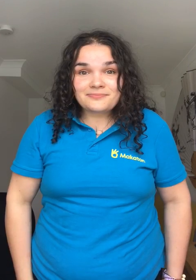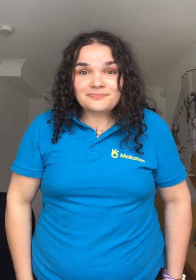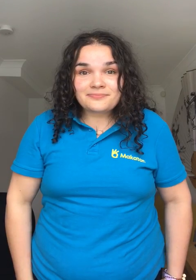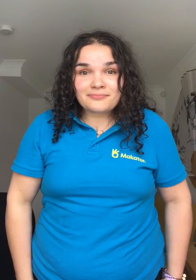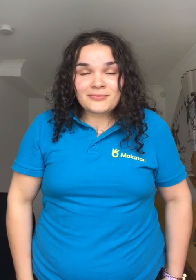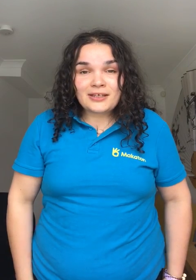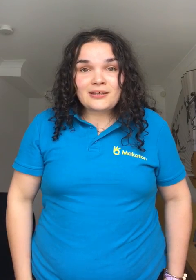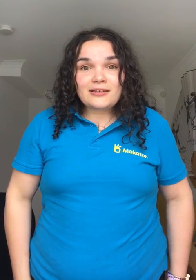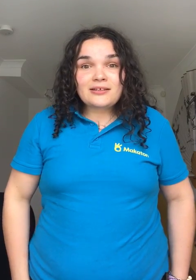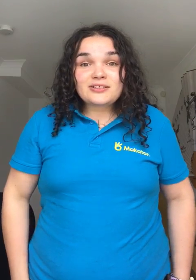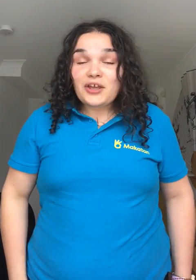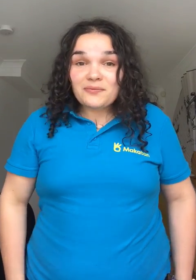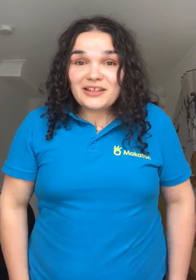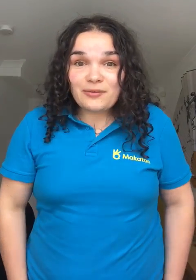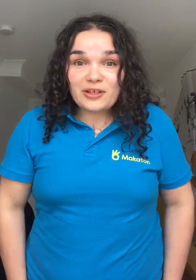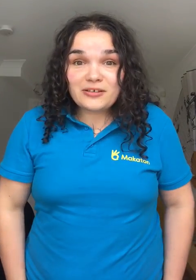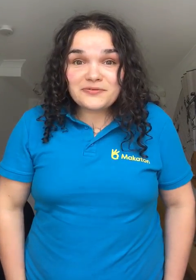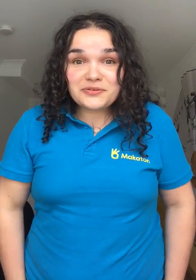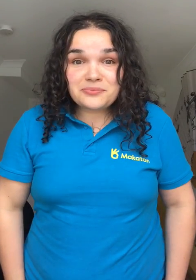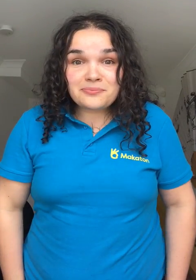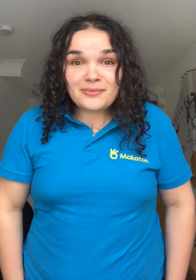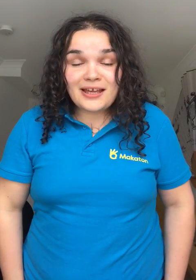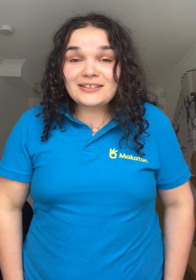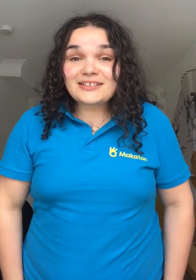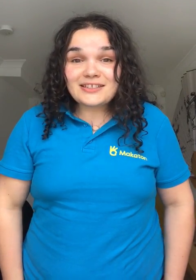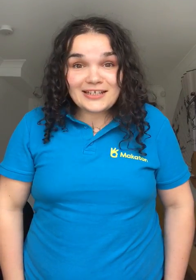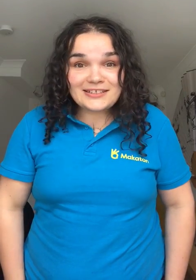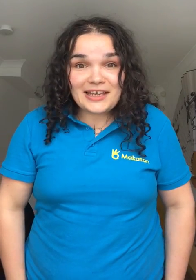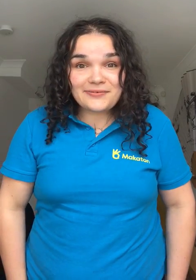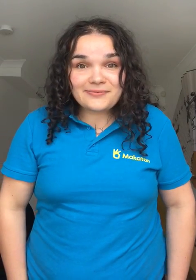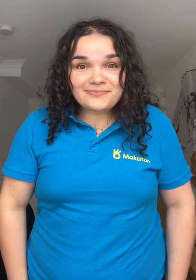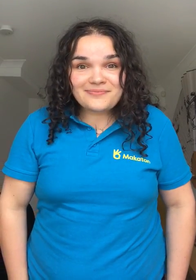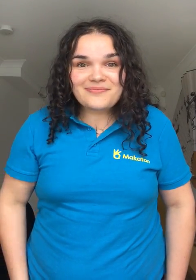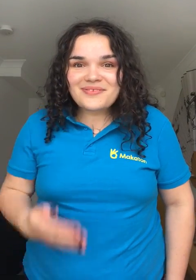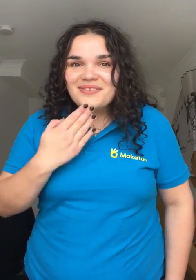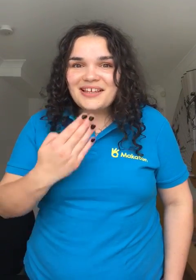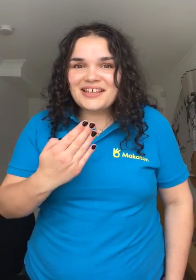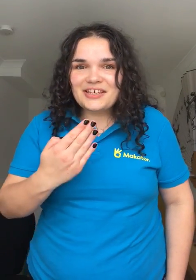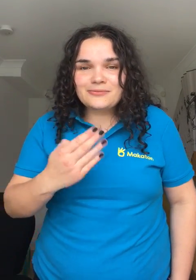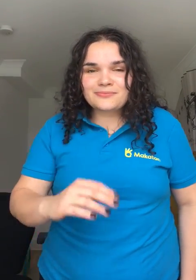So hopefully they were useful and stay safe. Thank you.